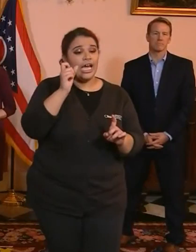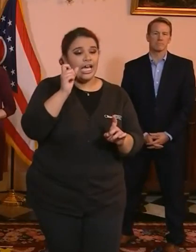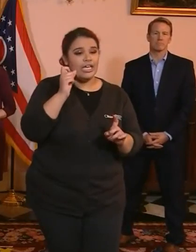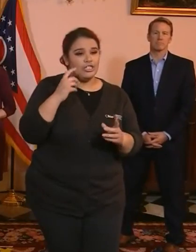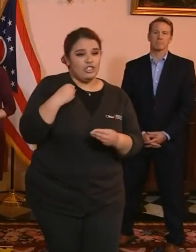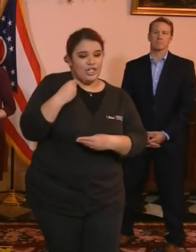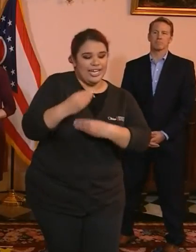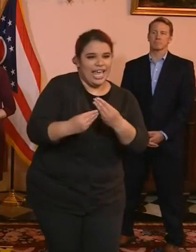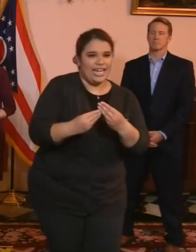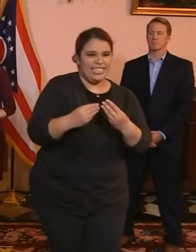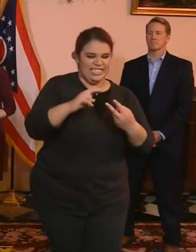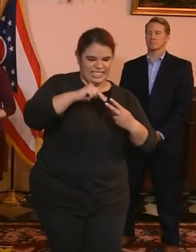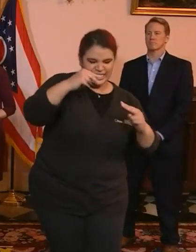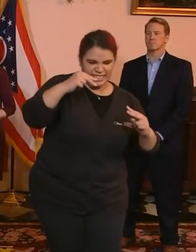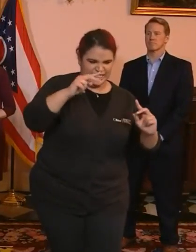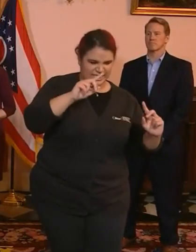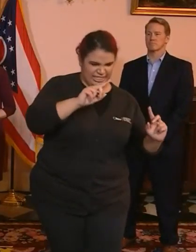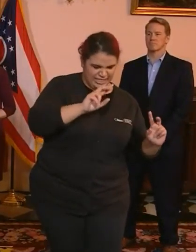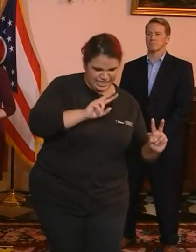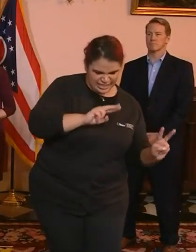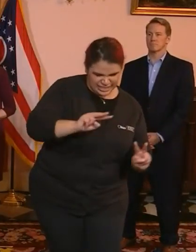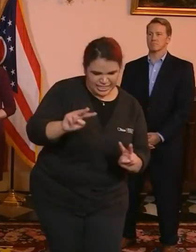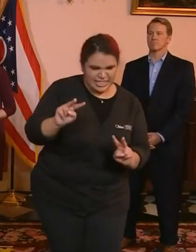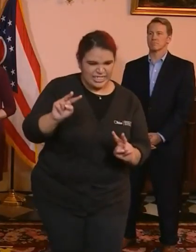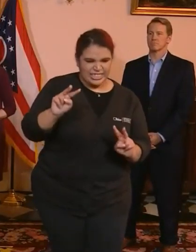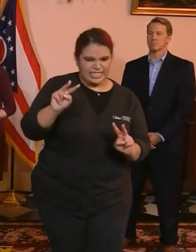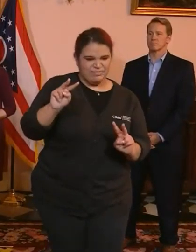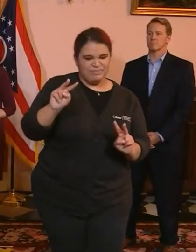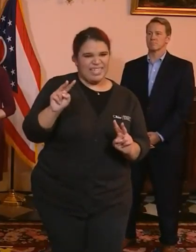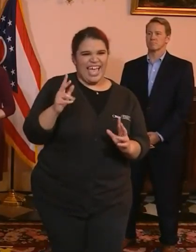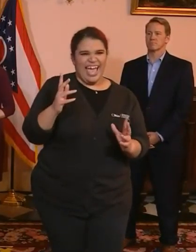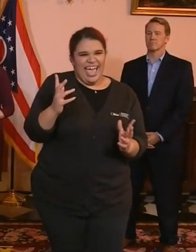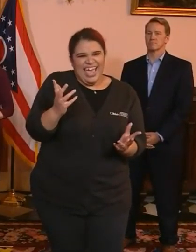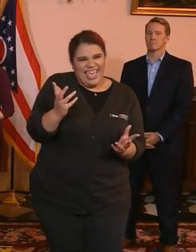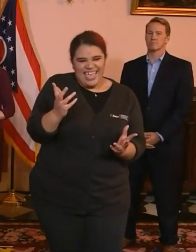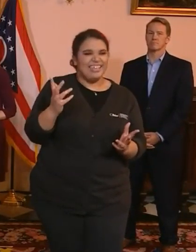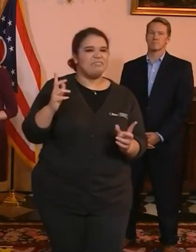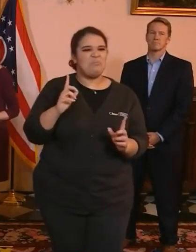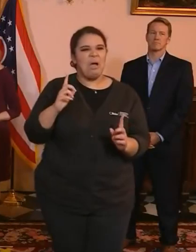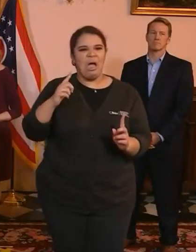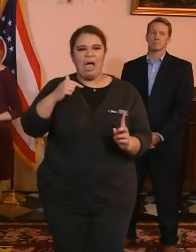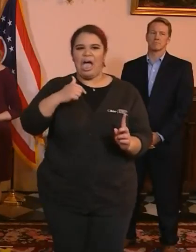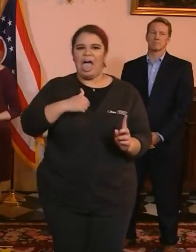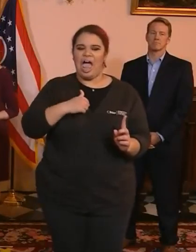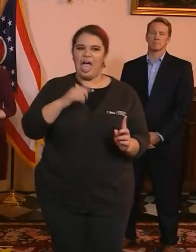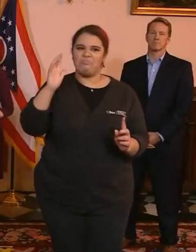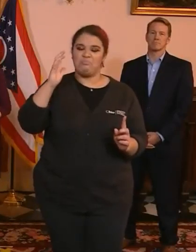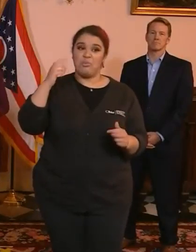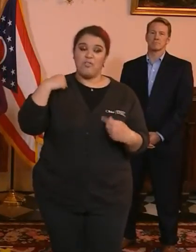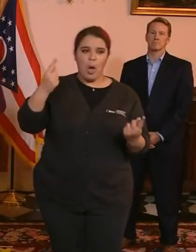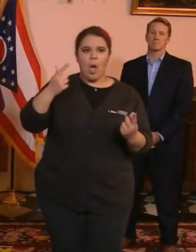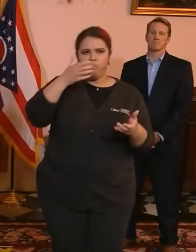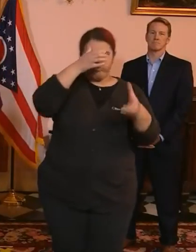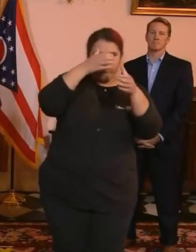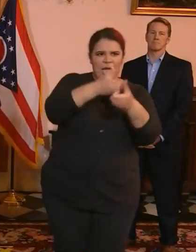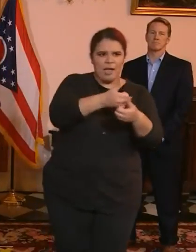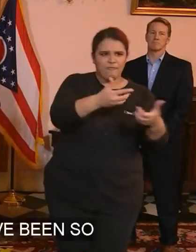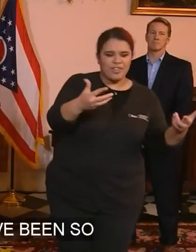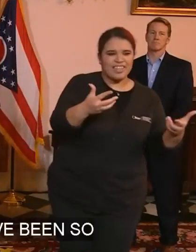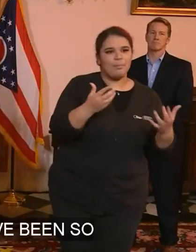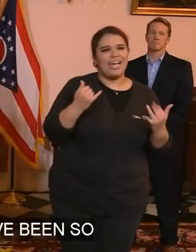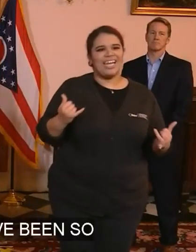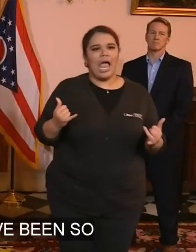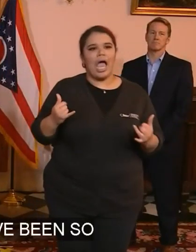have been so many changes. I know some of the reagents are running out, so I'll have our lab talk you through that. I can tell you something I'm very proud